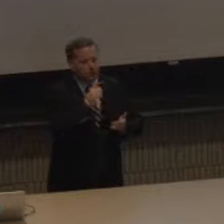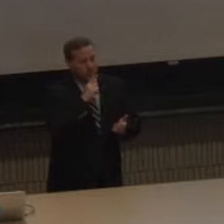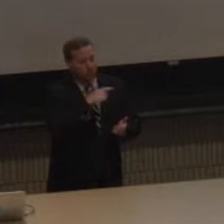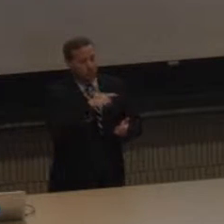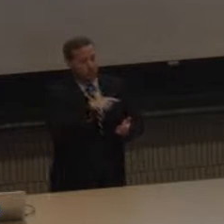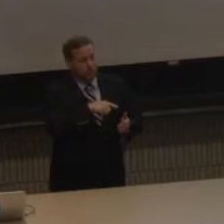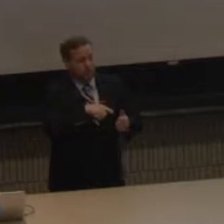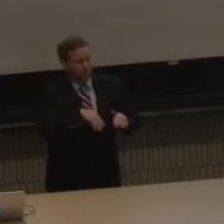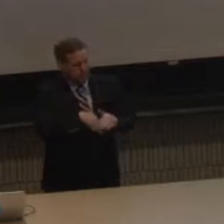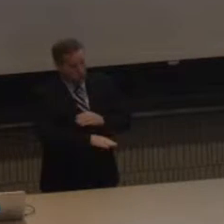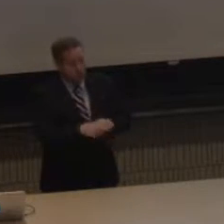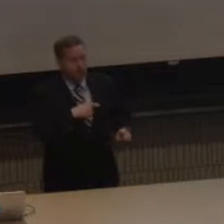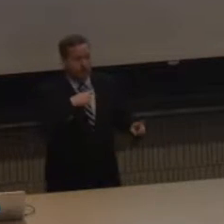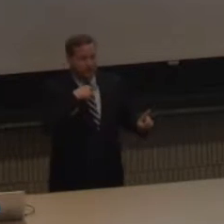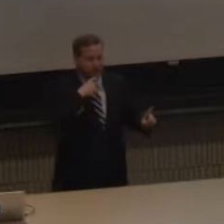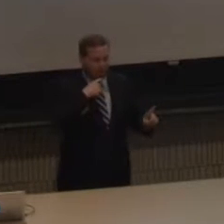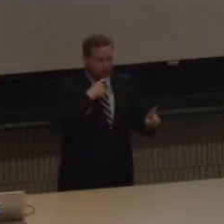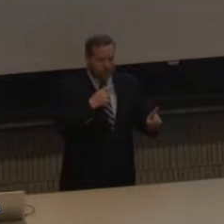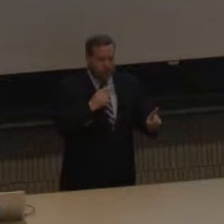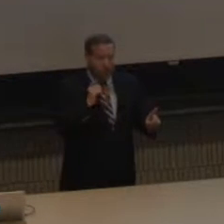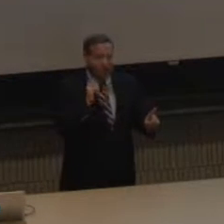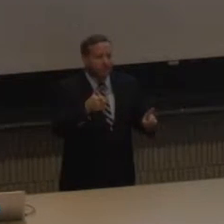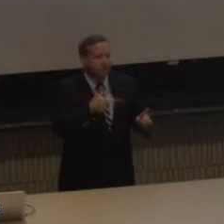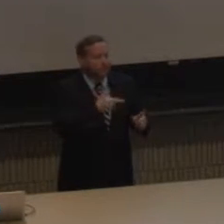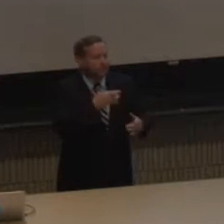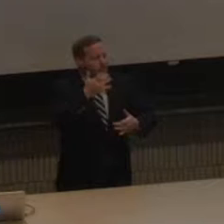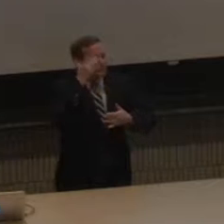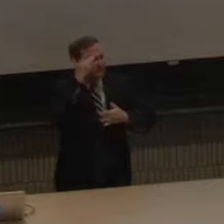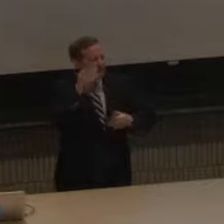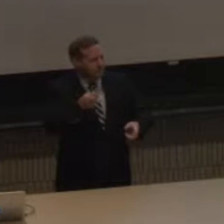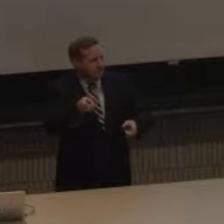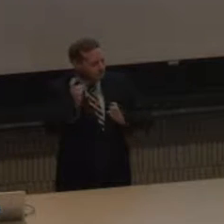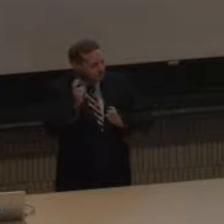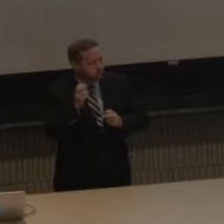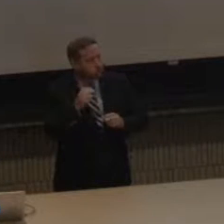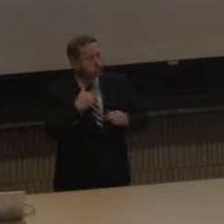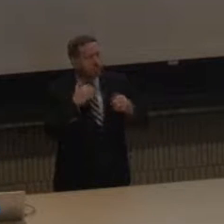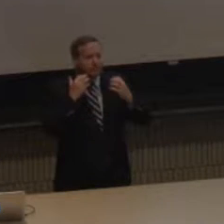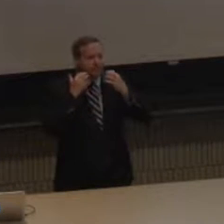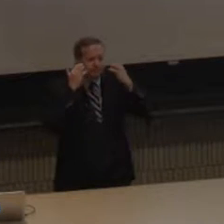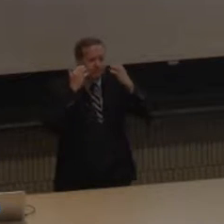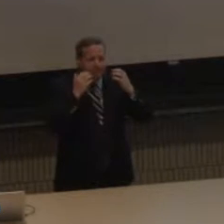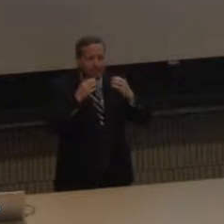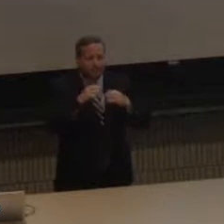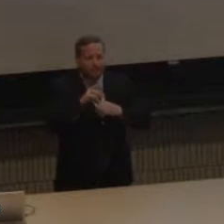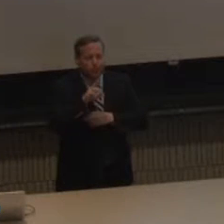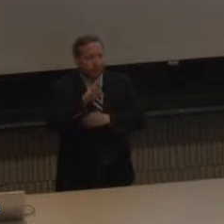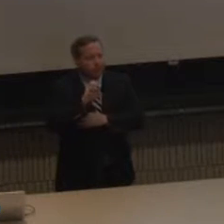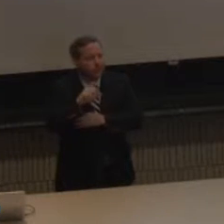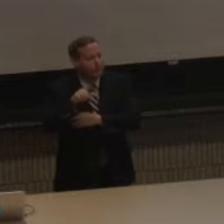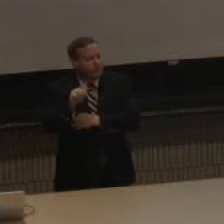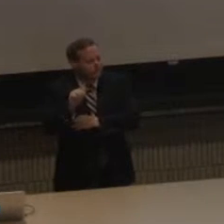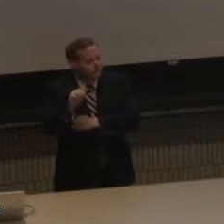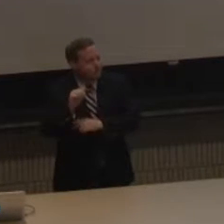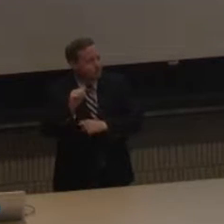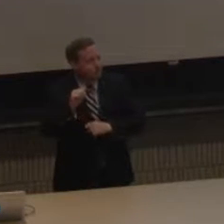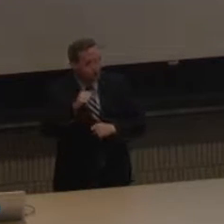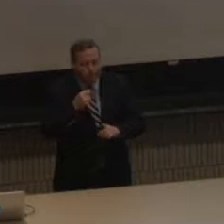and he went to school initially. He was born as a hearing person, and then he became ill with rubella as a